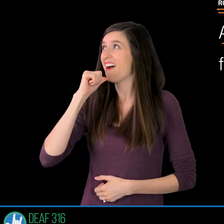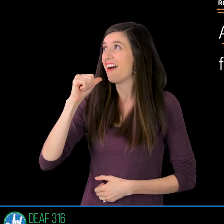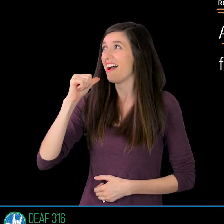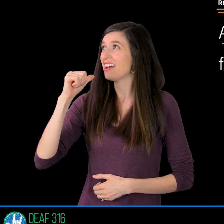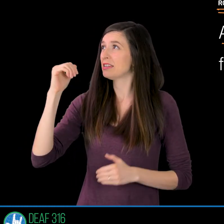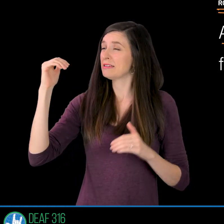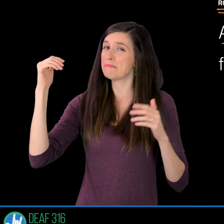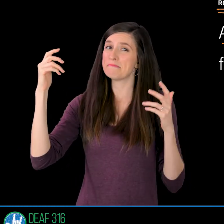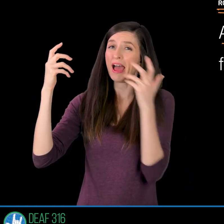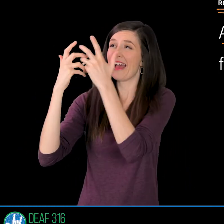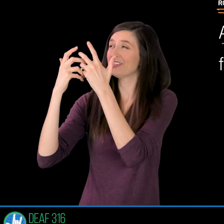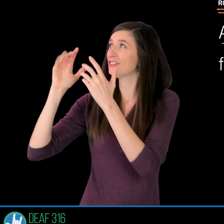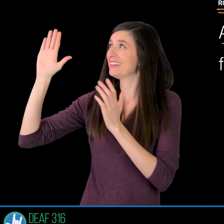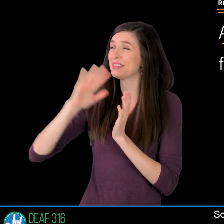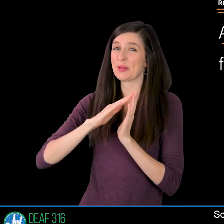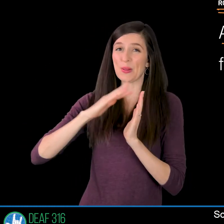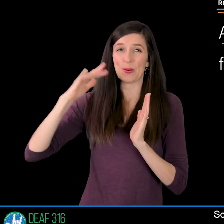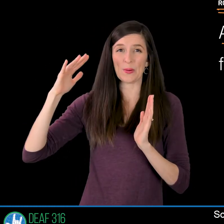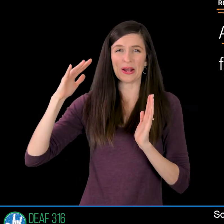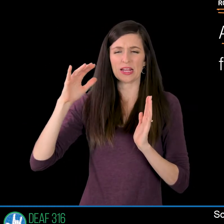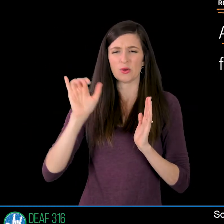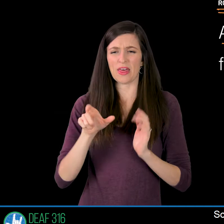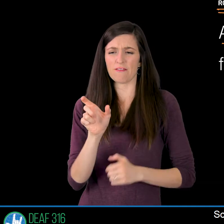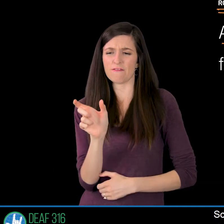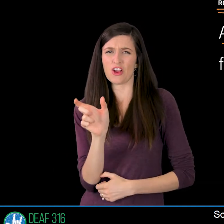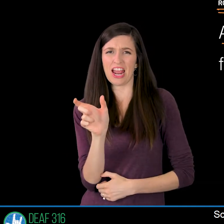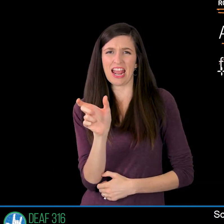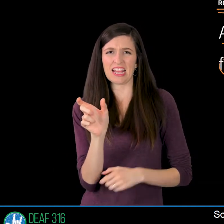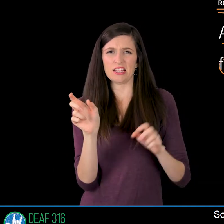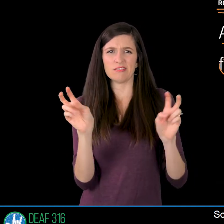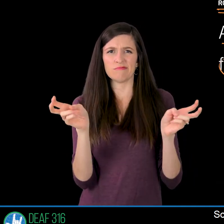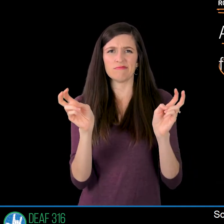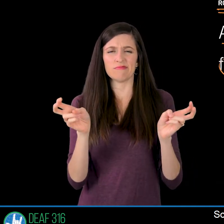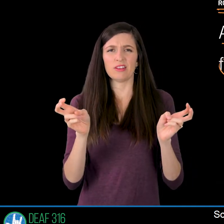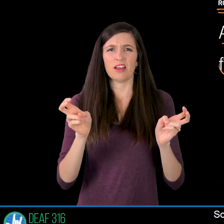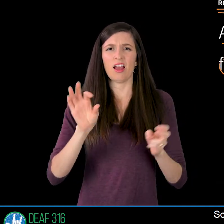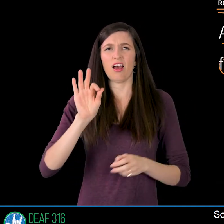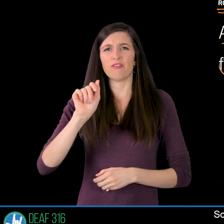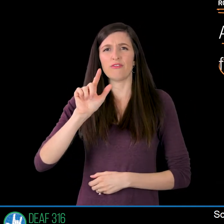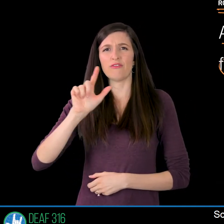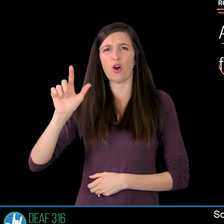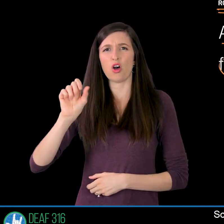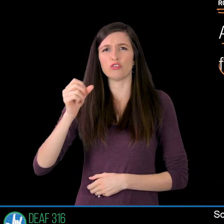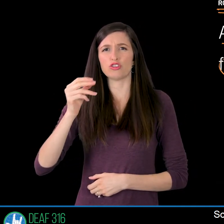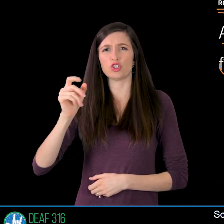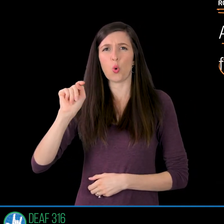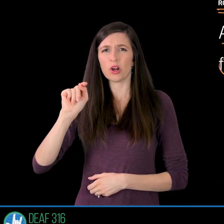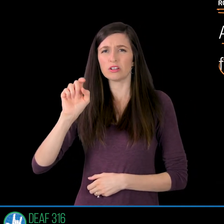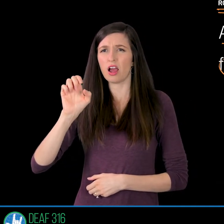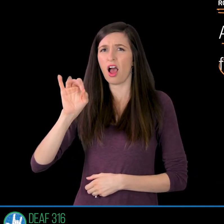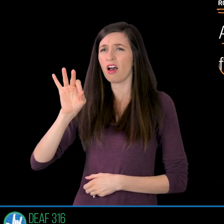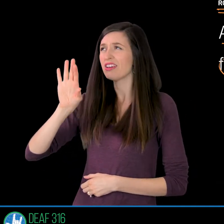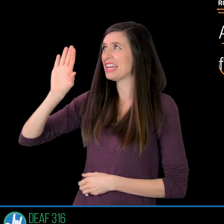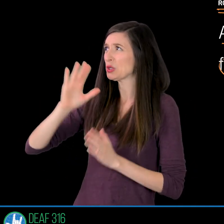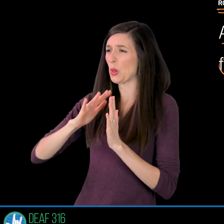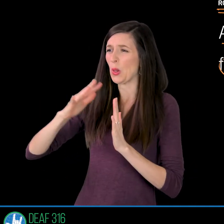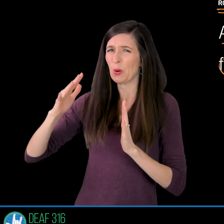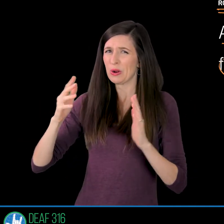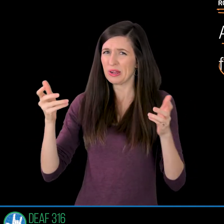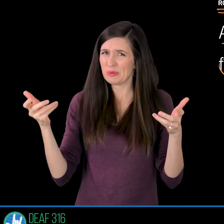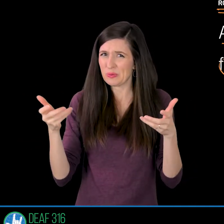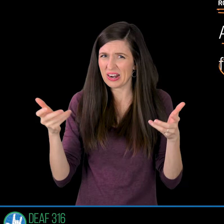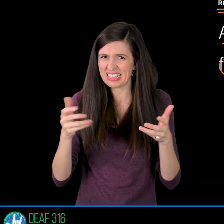Not to fall short of the glory of God. So what does falling short of the glory of God means? And I think the